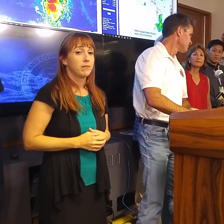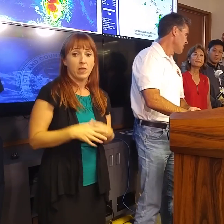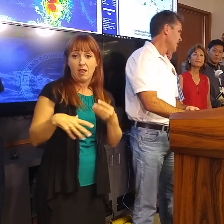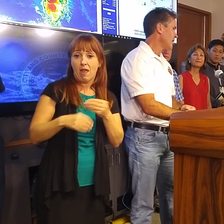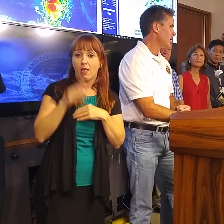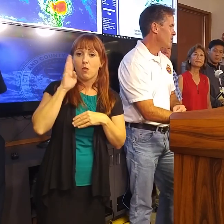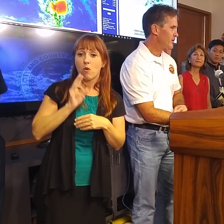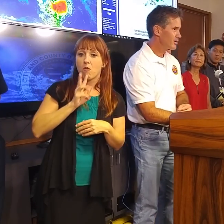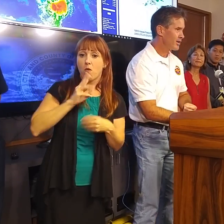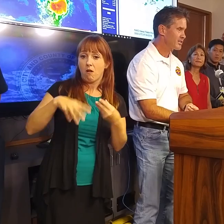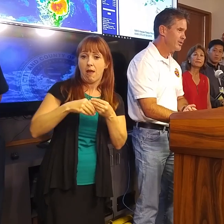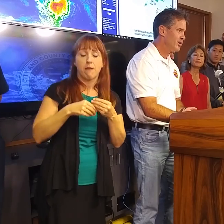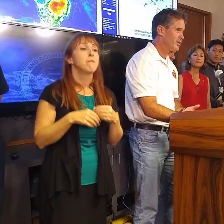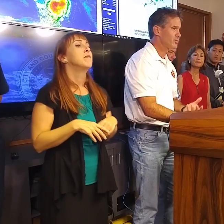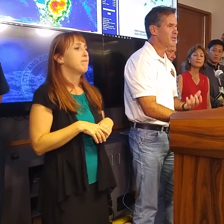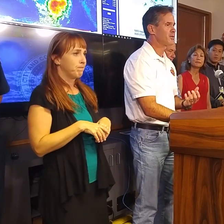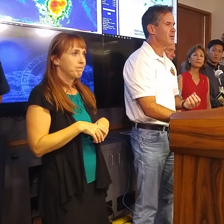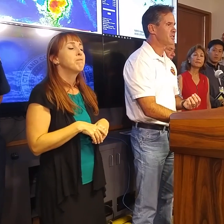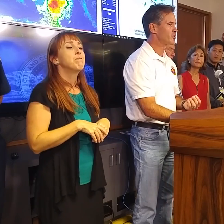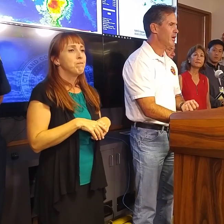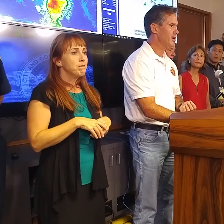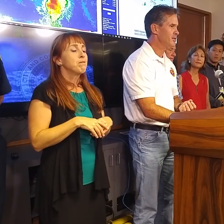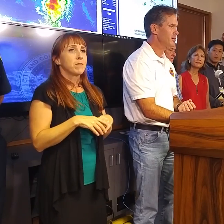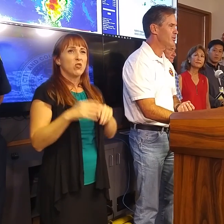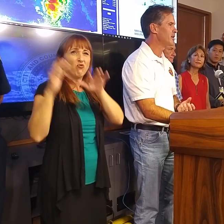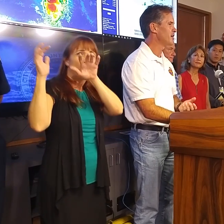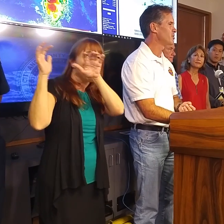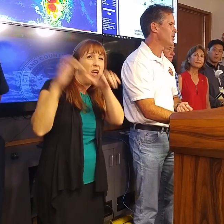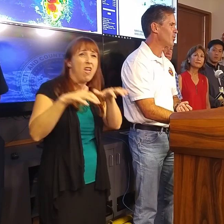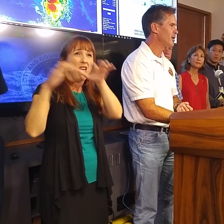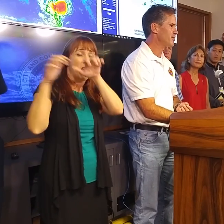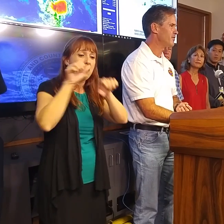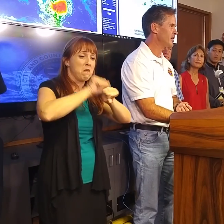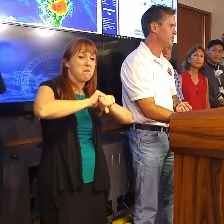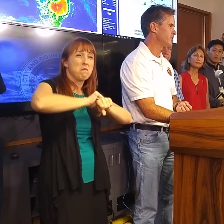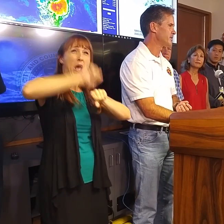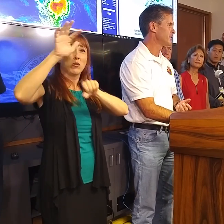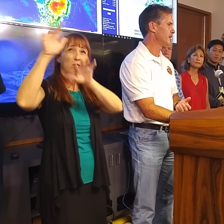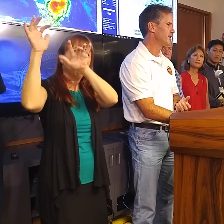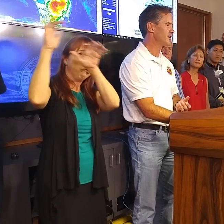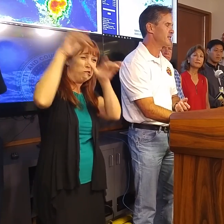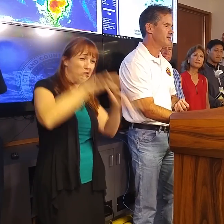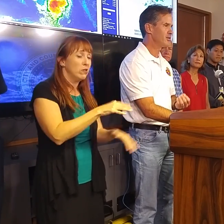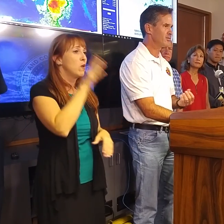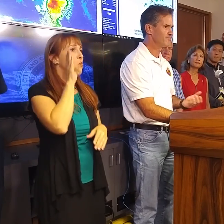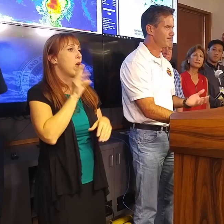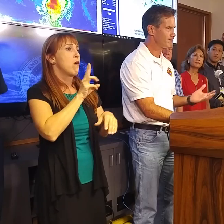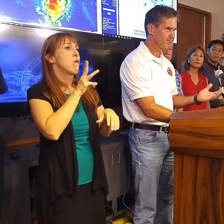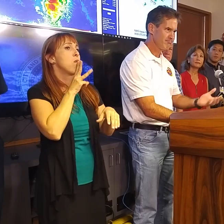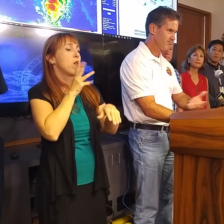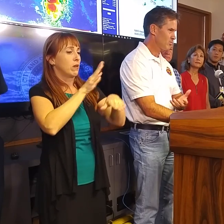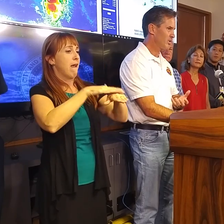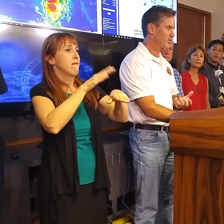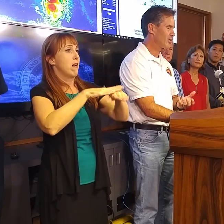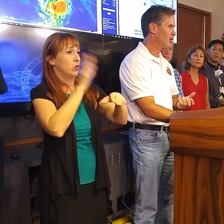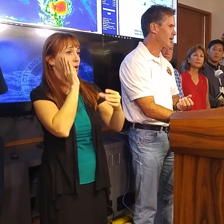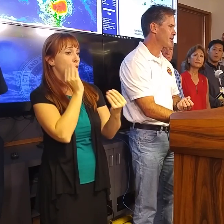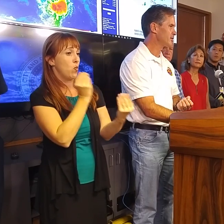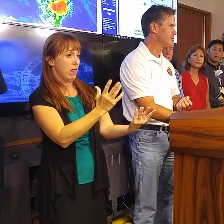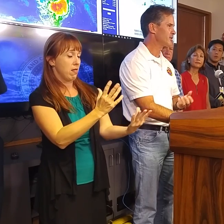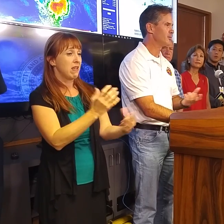water a little bit too? Well, you know, as we know, with all this rain, we're going to have the brown water advisories. And that, you know, with